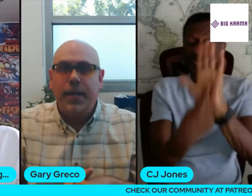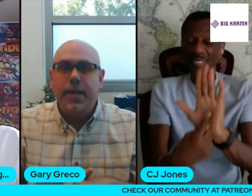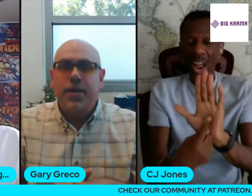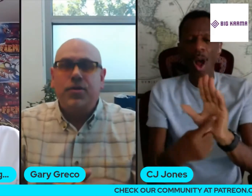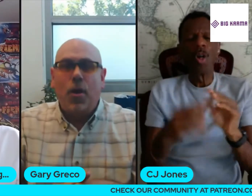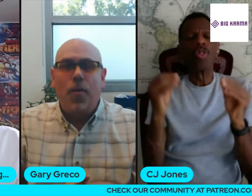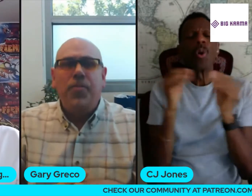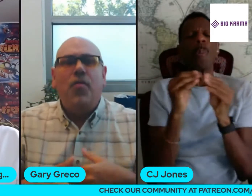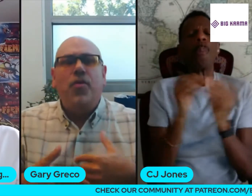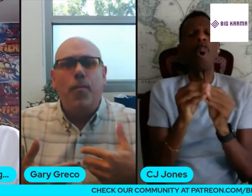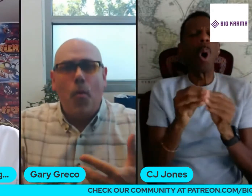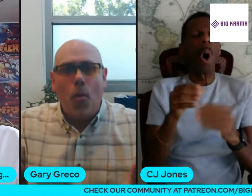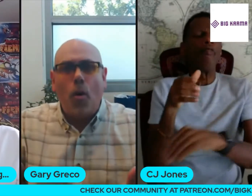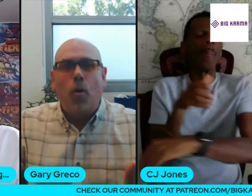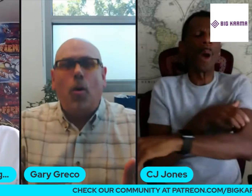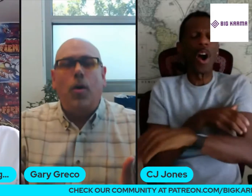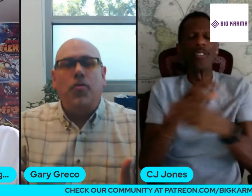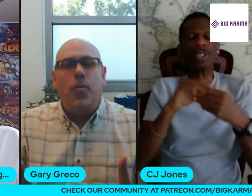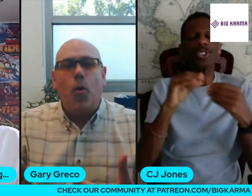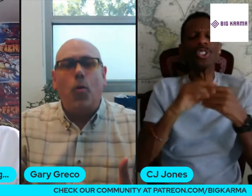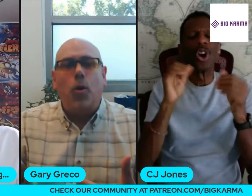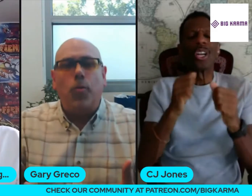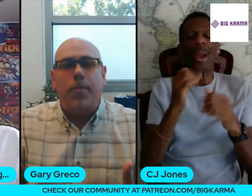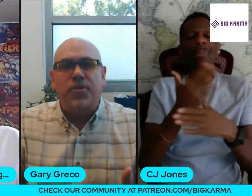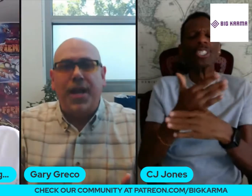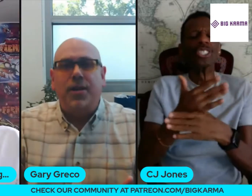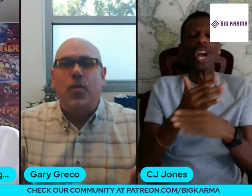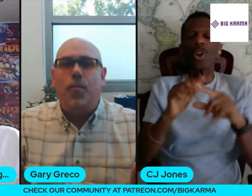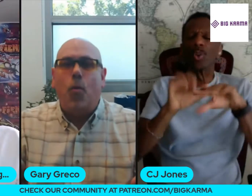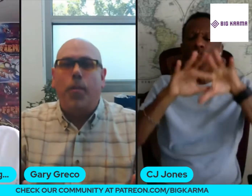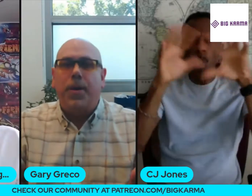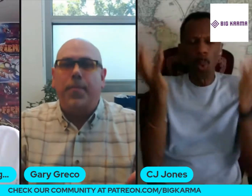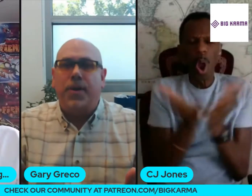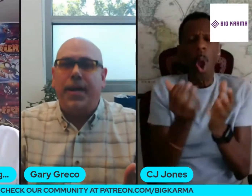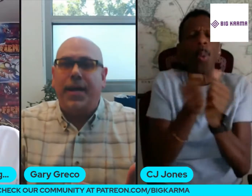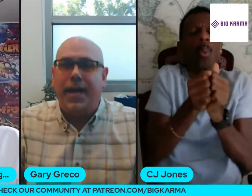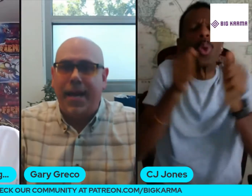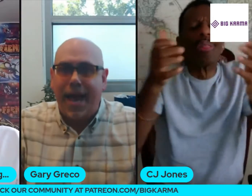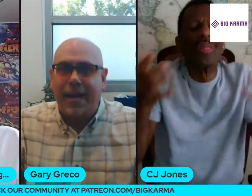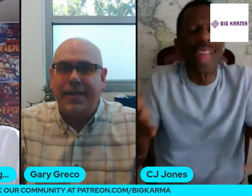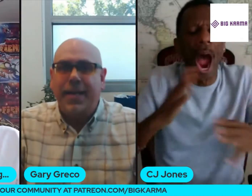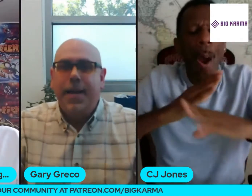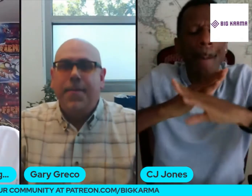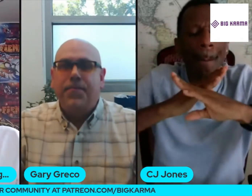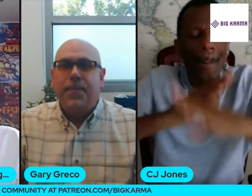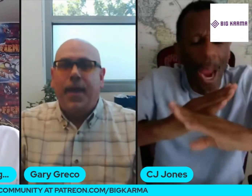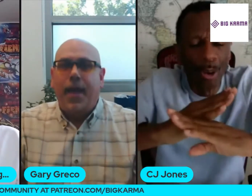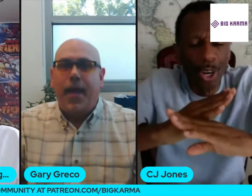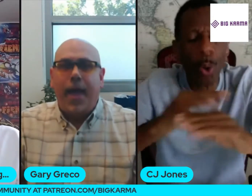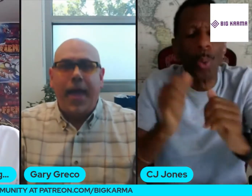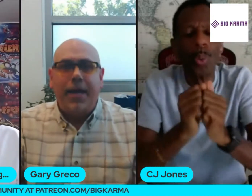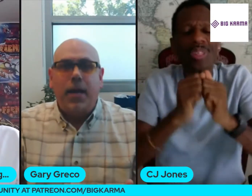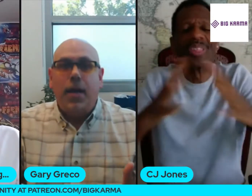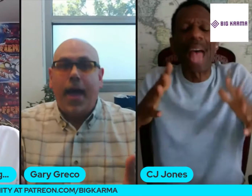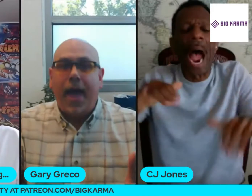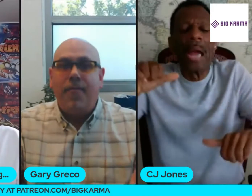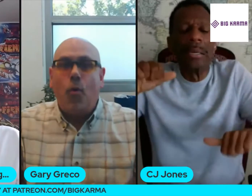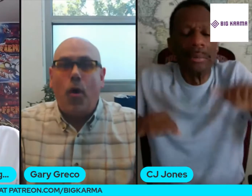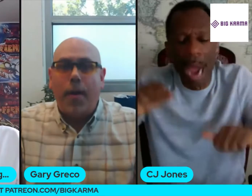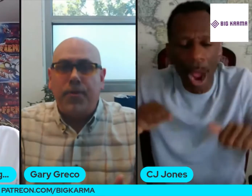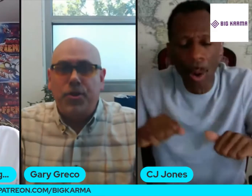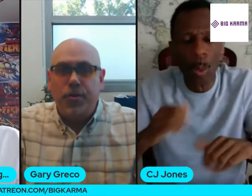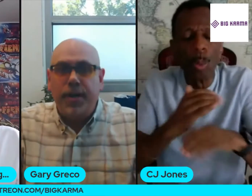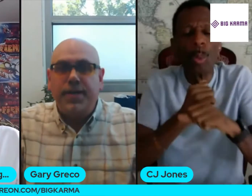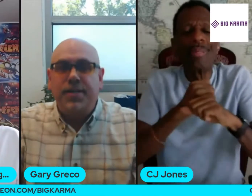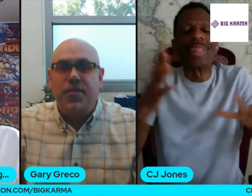industry. So the more we're represented, the more people can connect and have